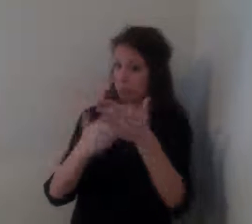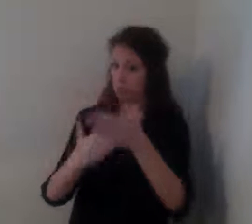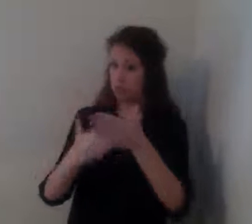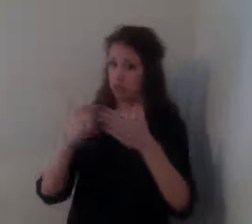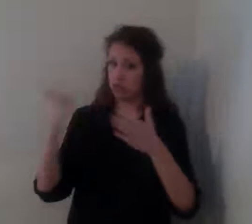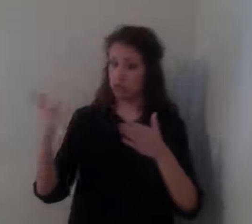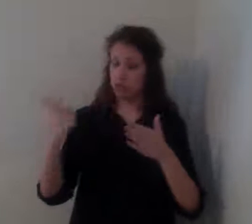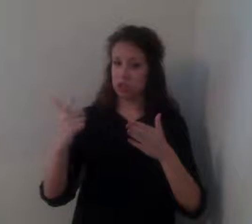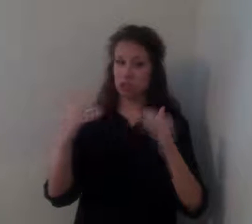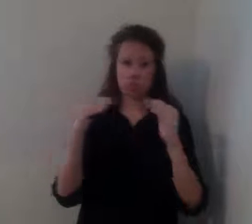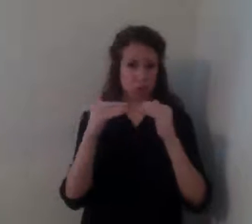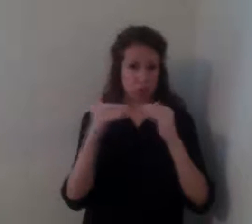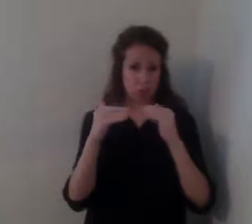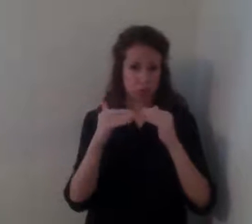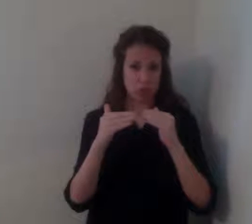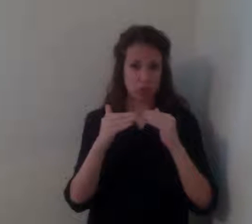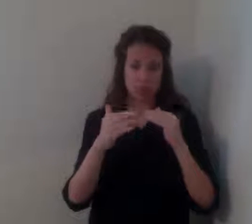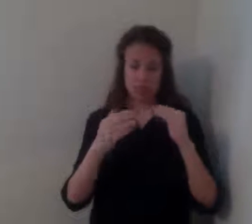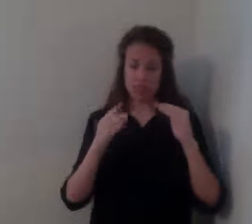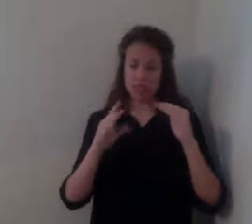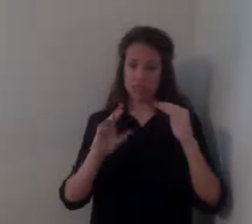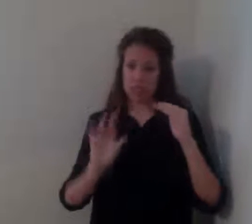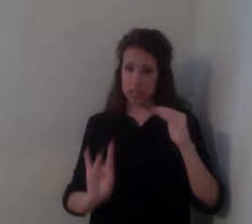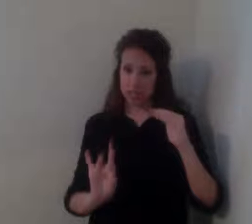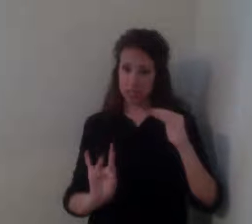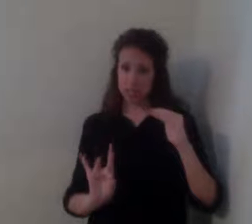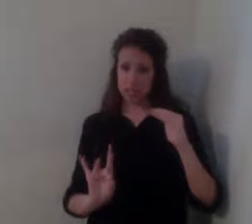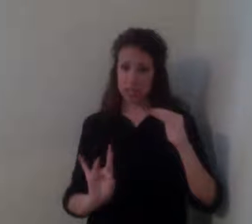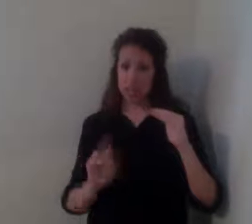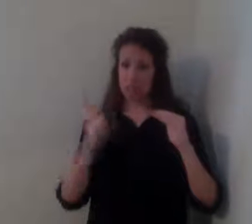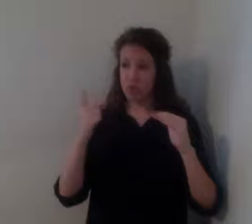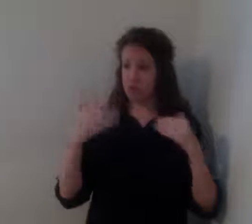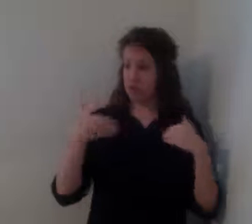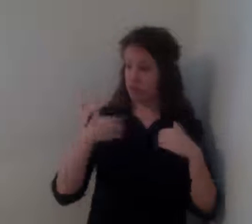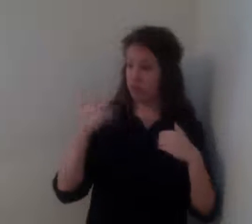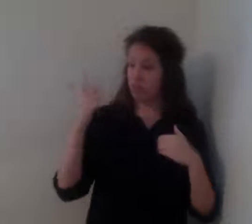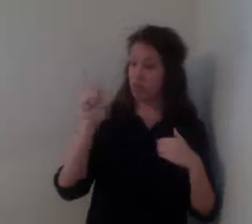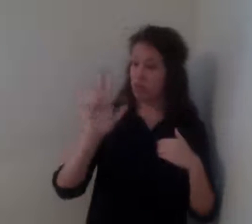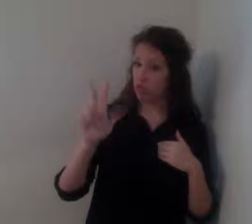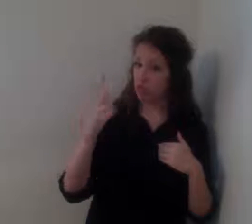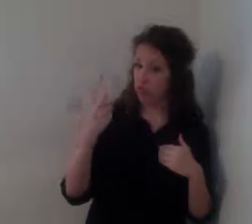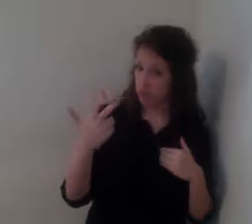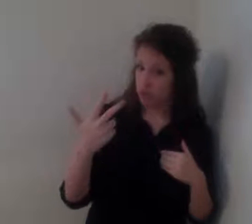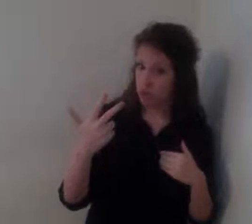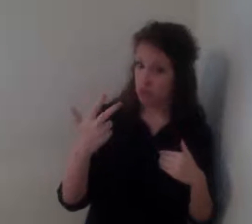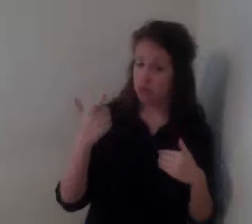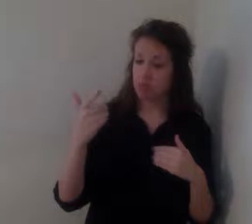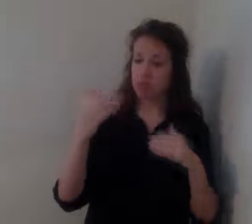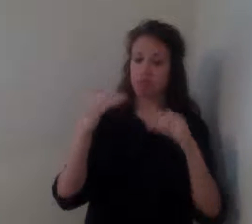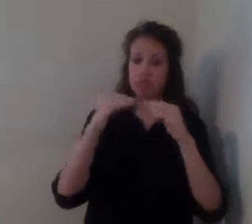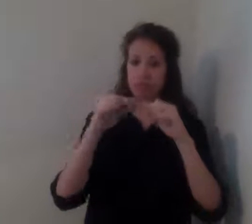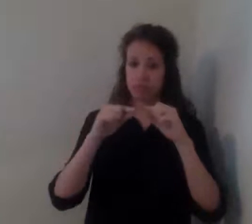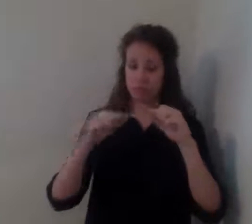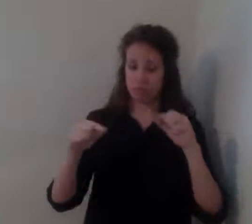the bottom number will be 8. And since you have 3 of those parts, the top number will be 3. So the fraction I'm giving